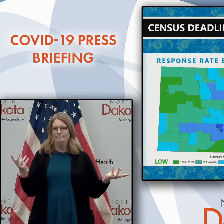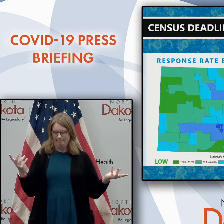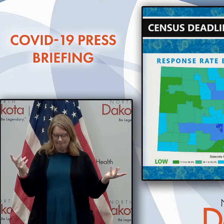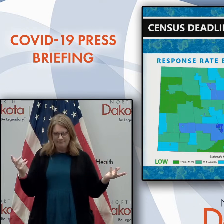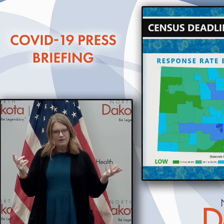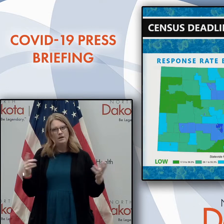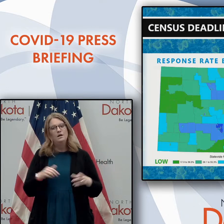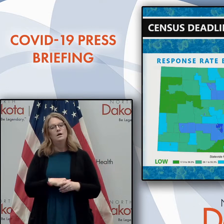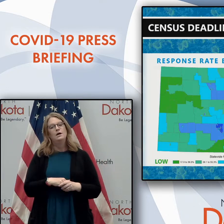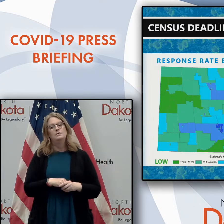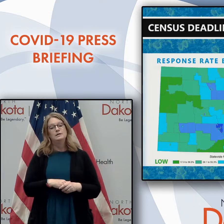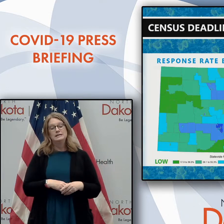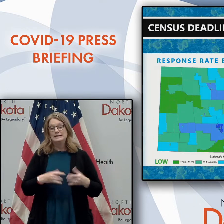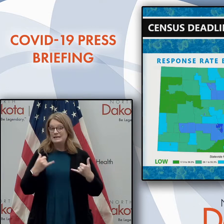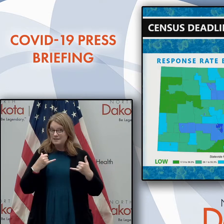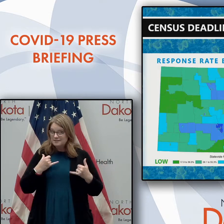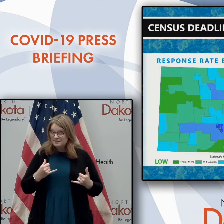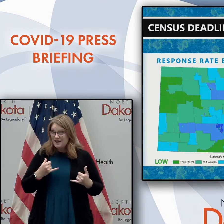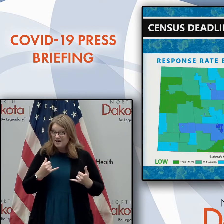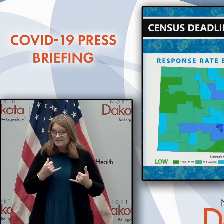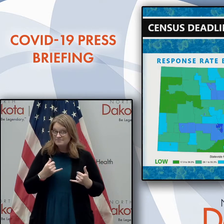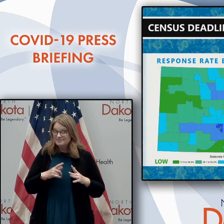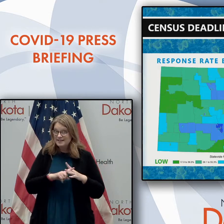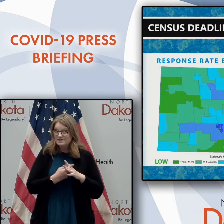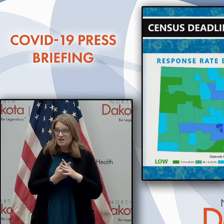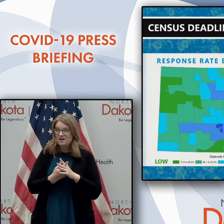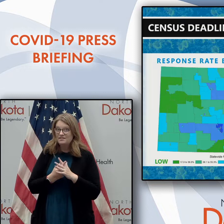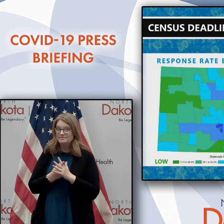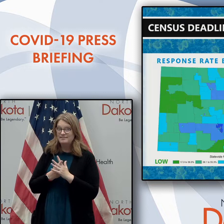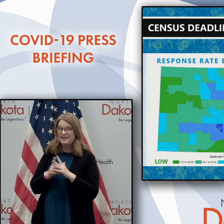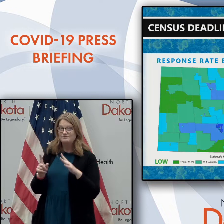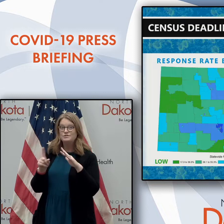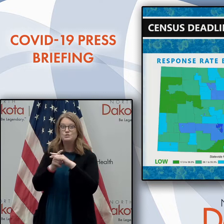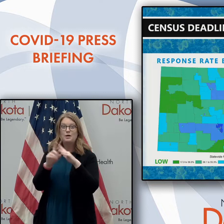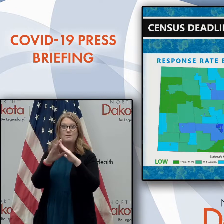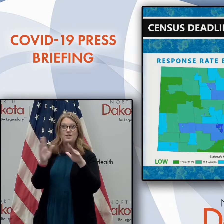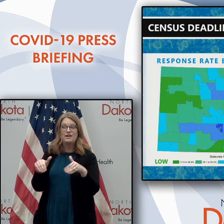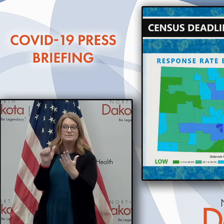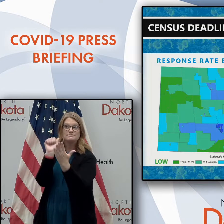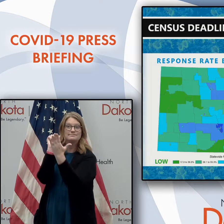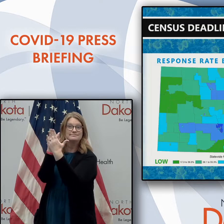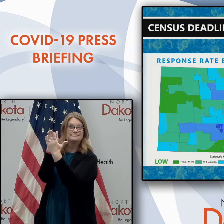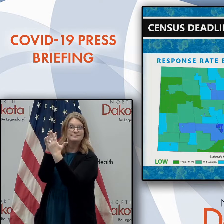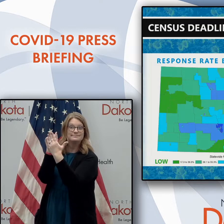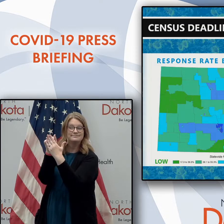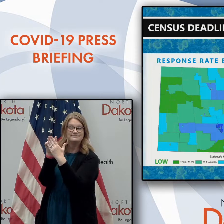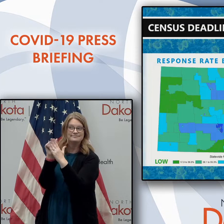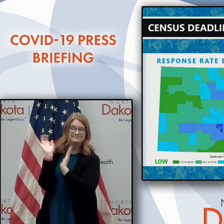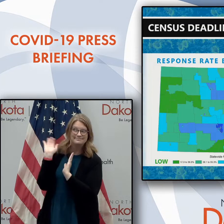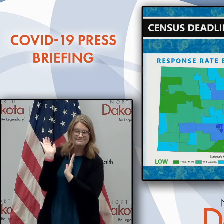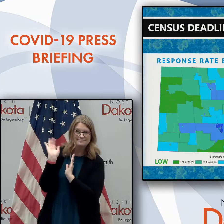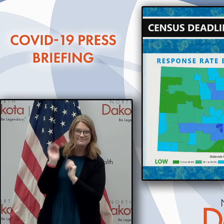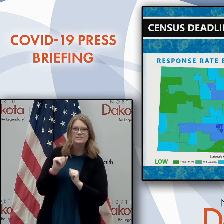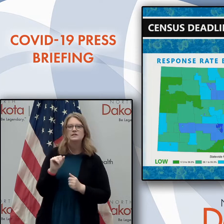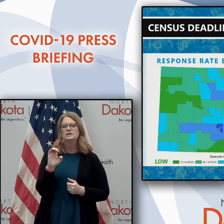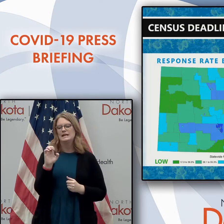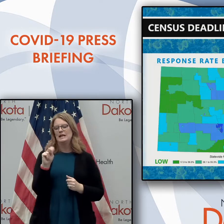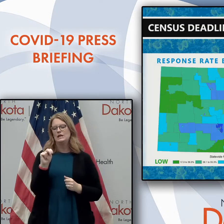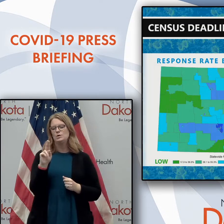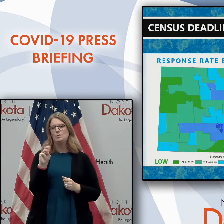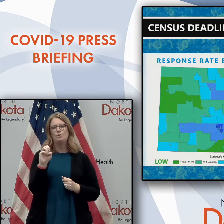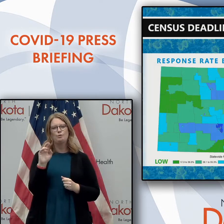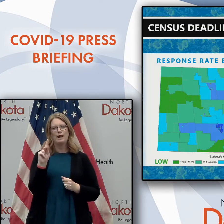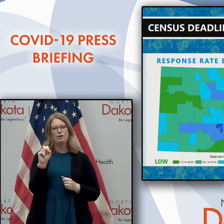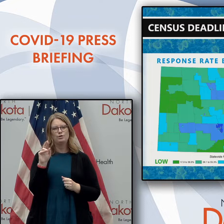but they have begun doing door-to-door visits. And so again, the census workers, also known as enumerators,